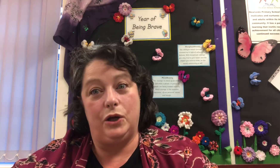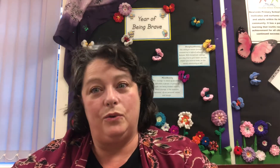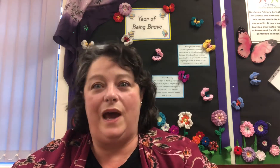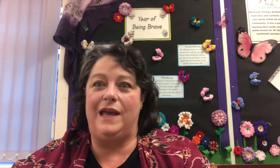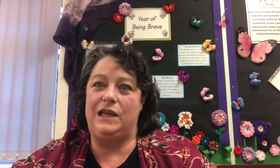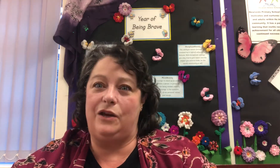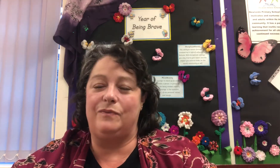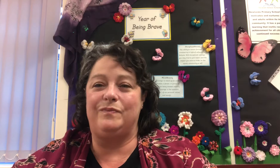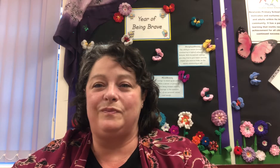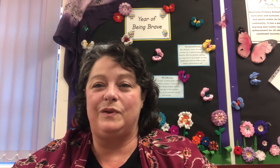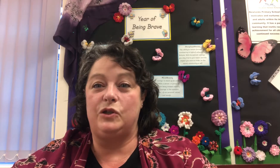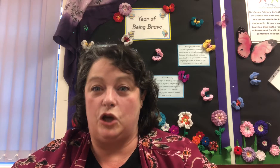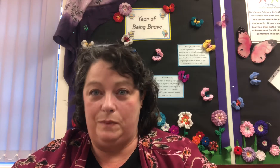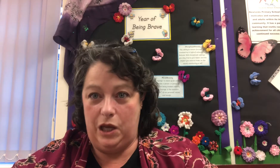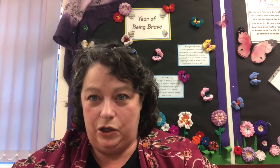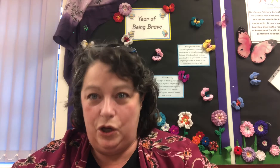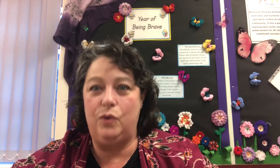and year. Show me New Year.